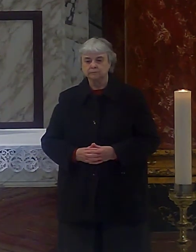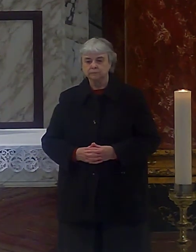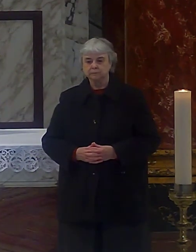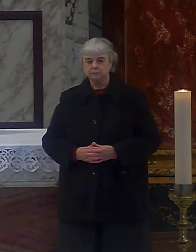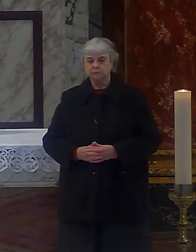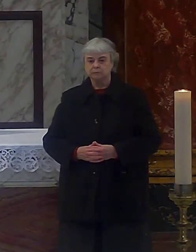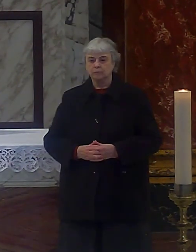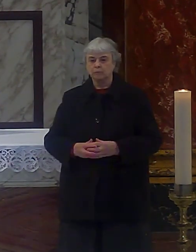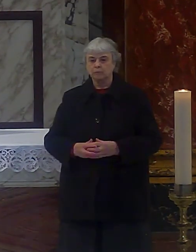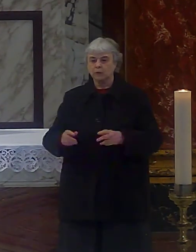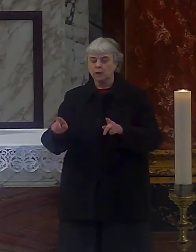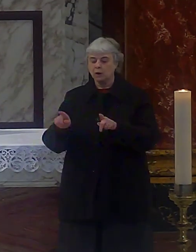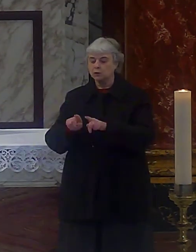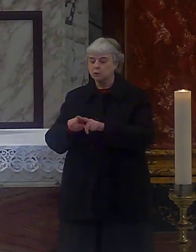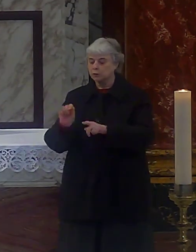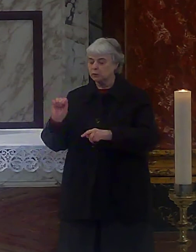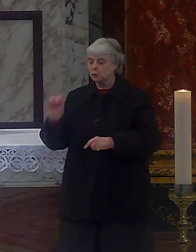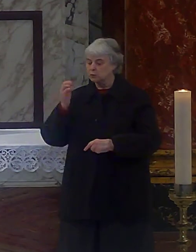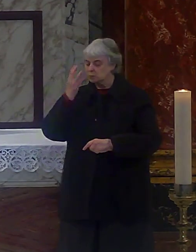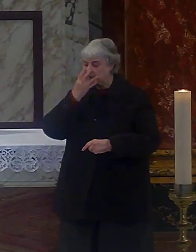you always